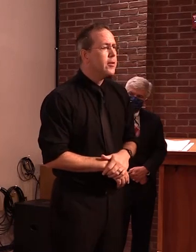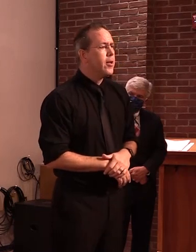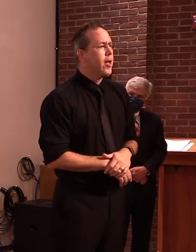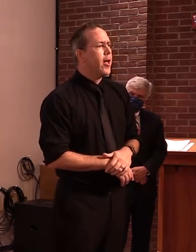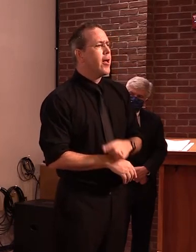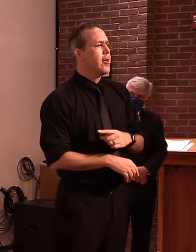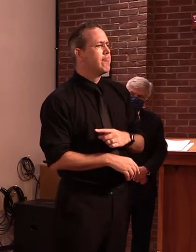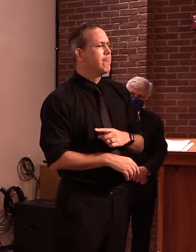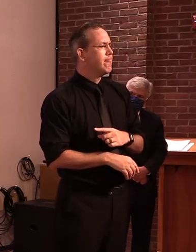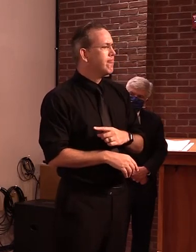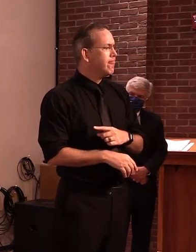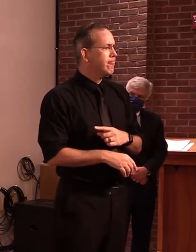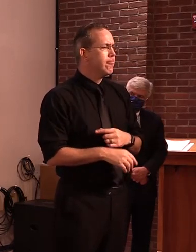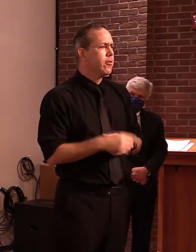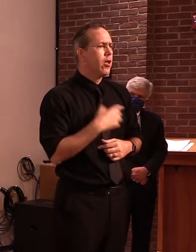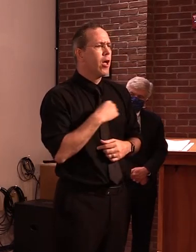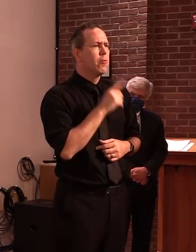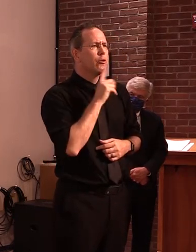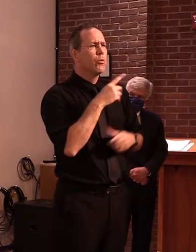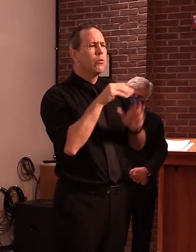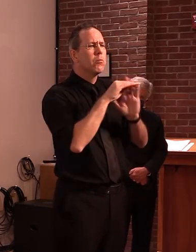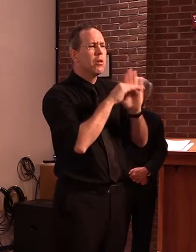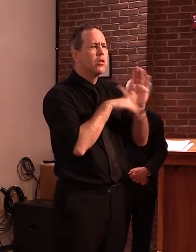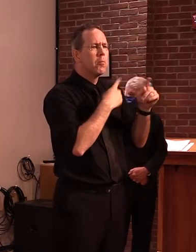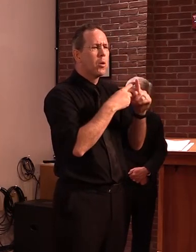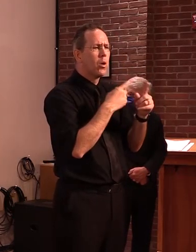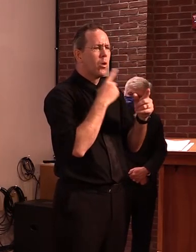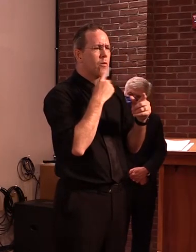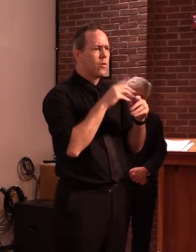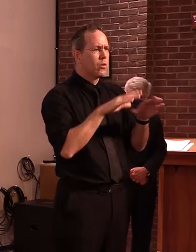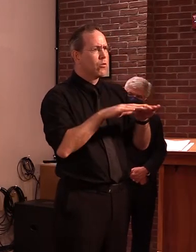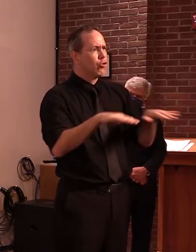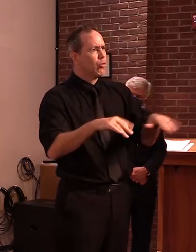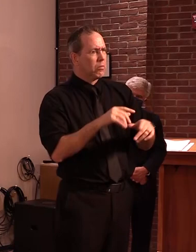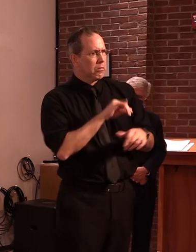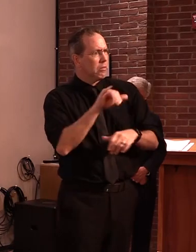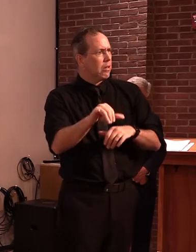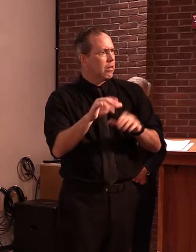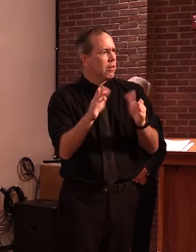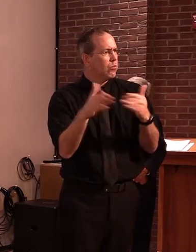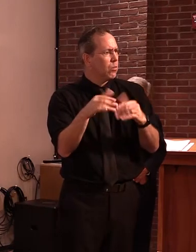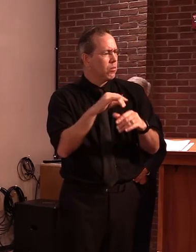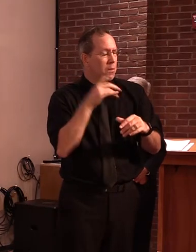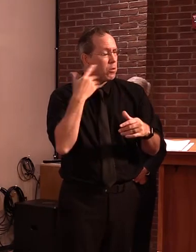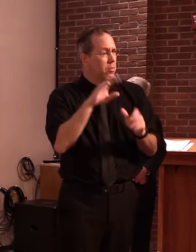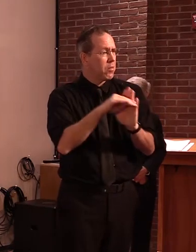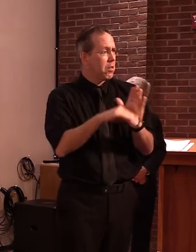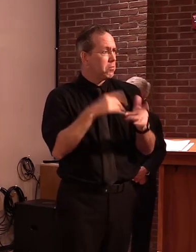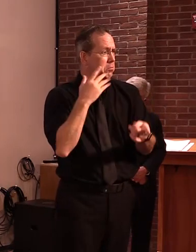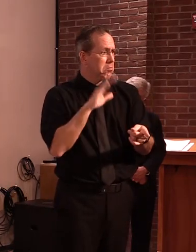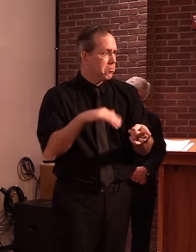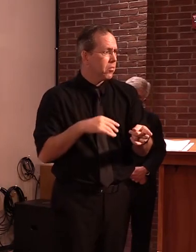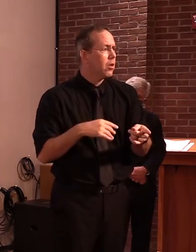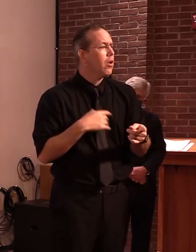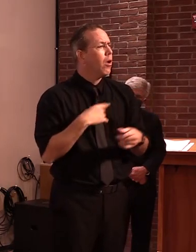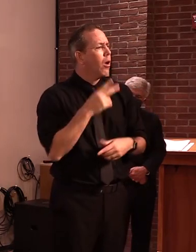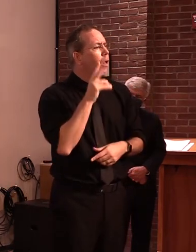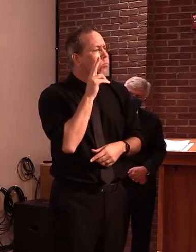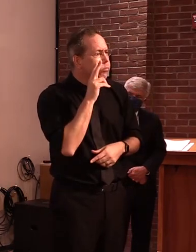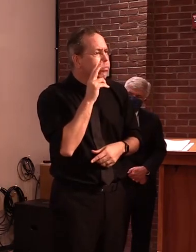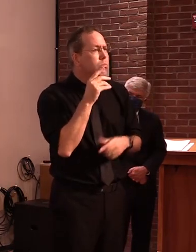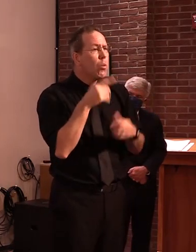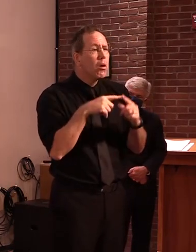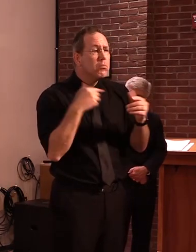with keeping kids in classrooms. I think that once we gain more confidence in what we're doing,